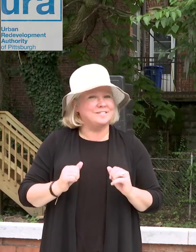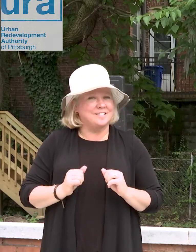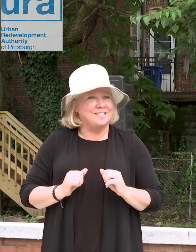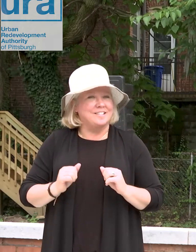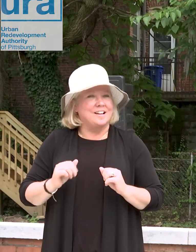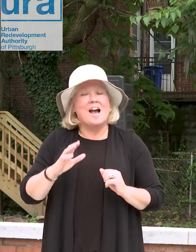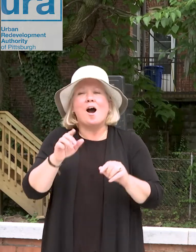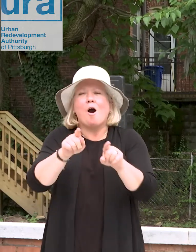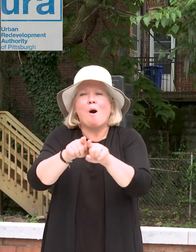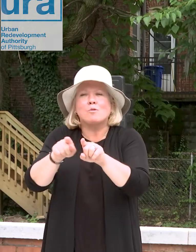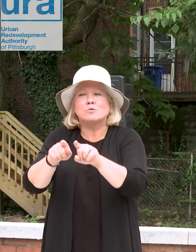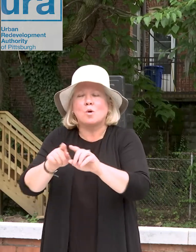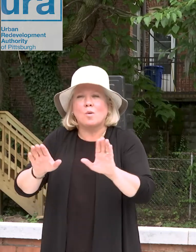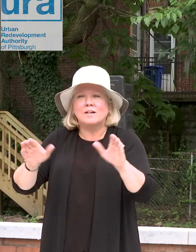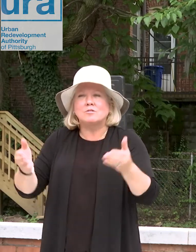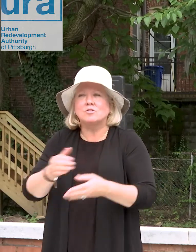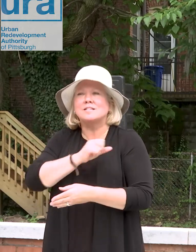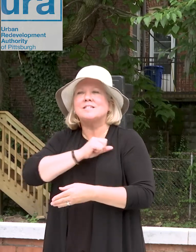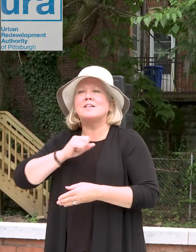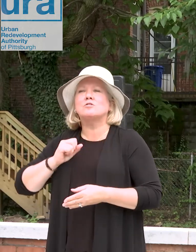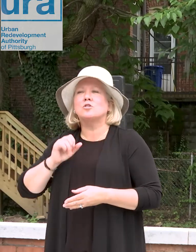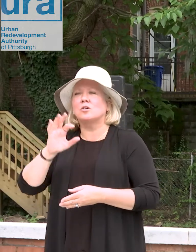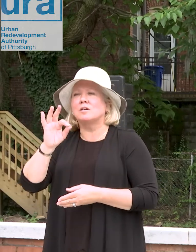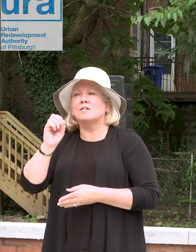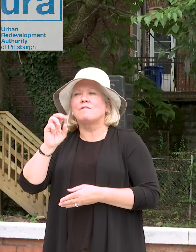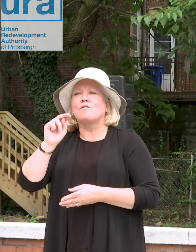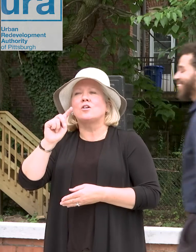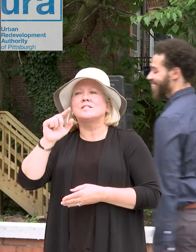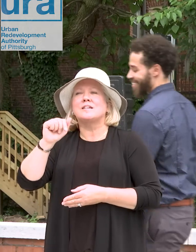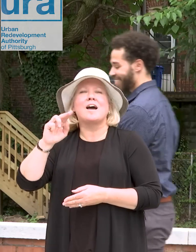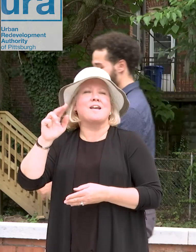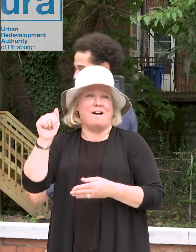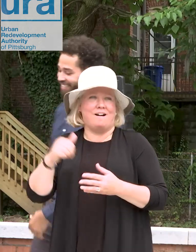and I'd also like to introduce Senator Fontana.